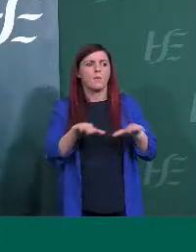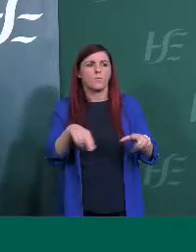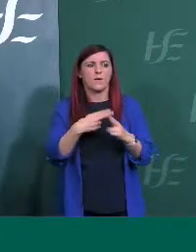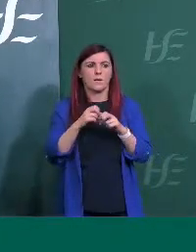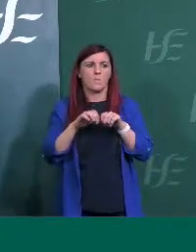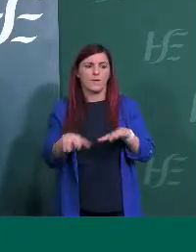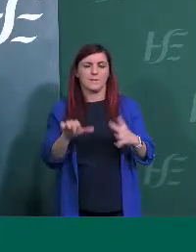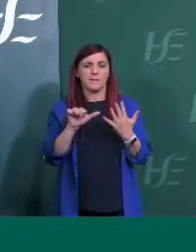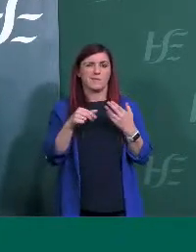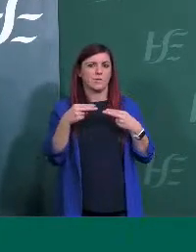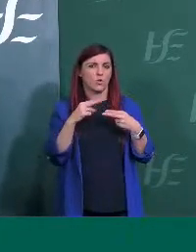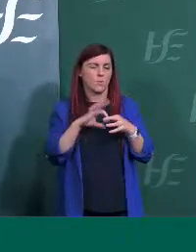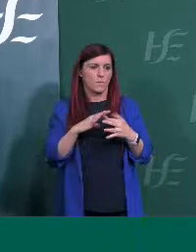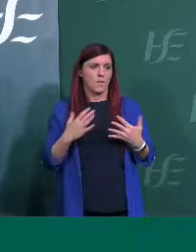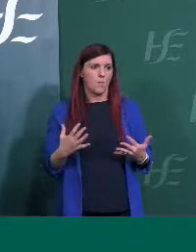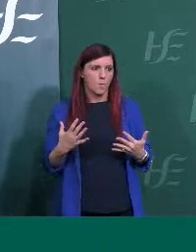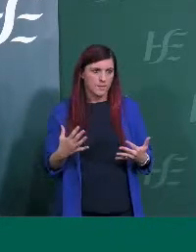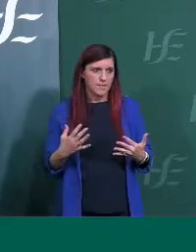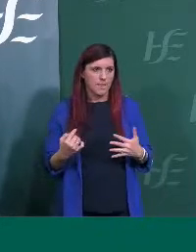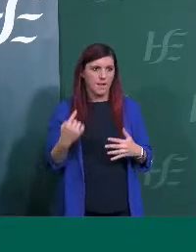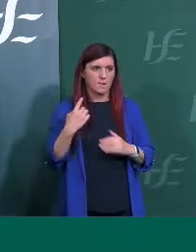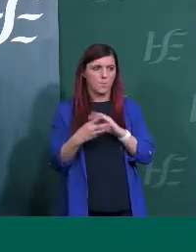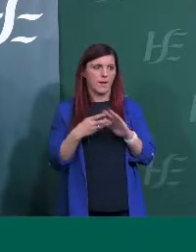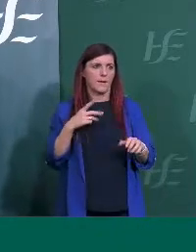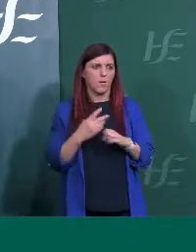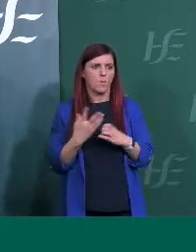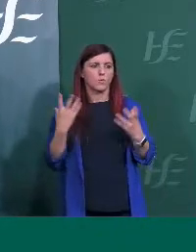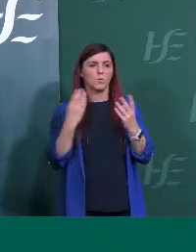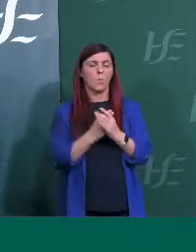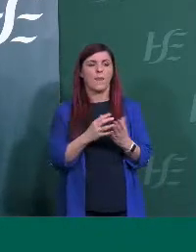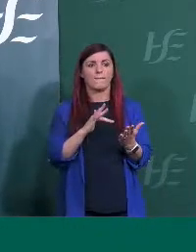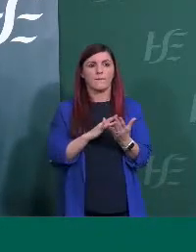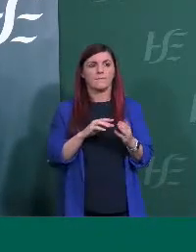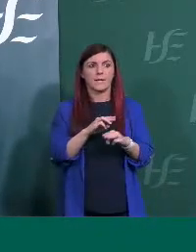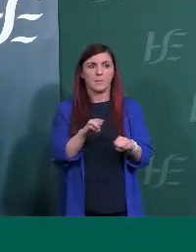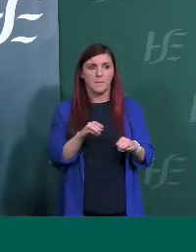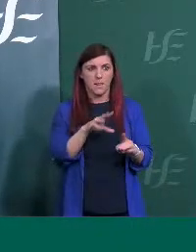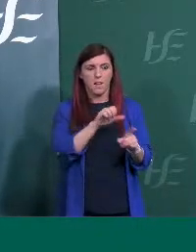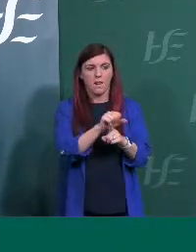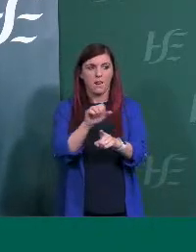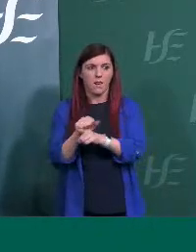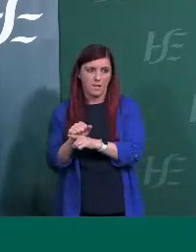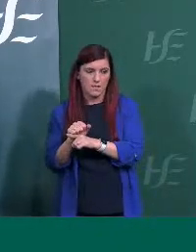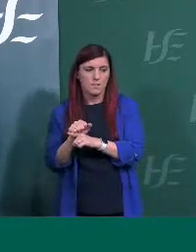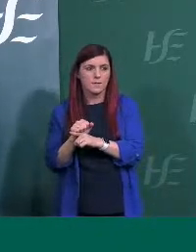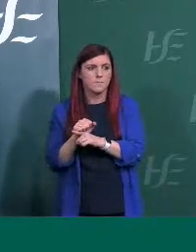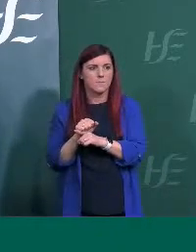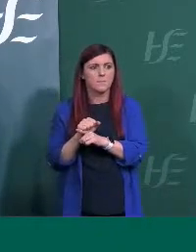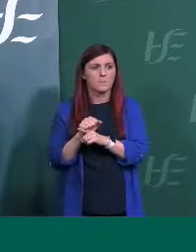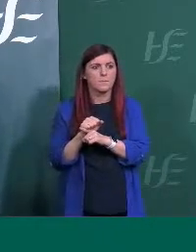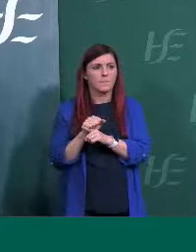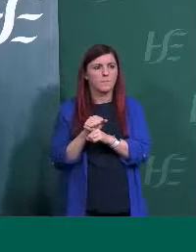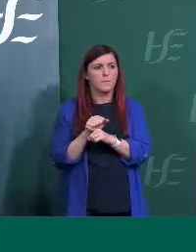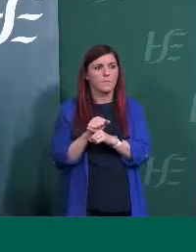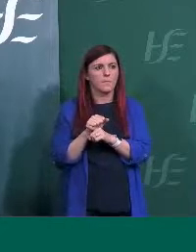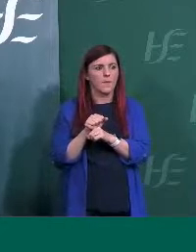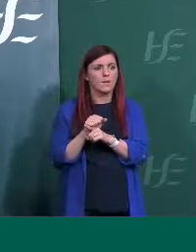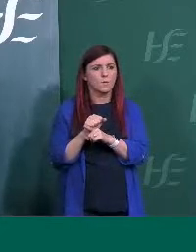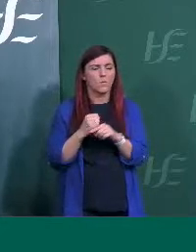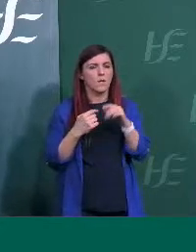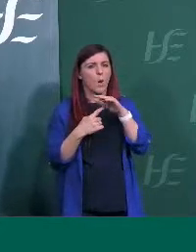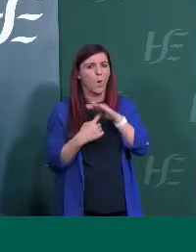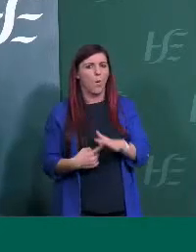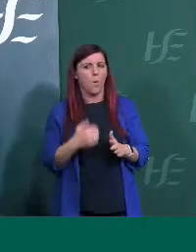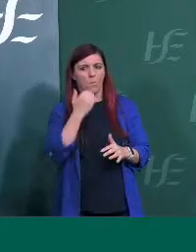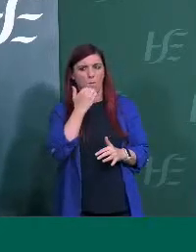6 in nursing homes past week with 15 cases, relatively low number of cases per outbreak, hospitals 6 with 29 cases. So these outbreaks